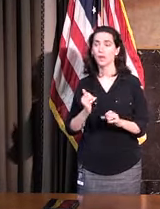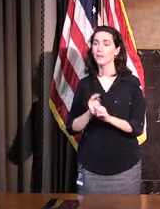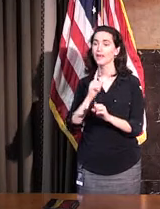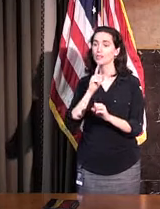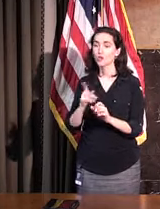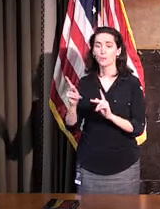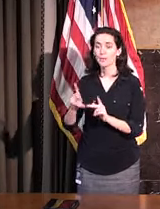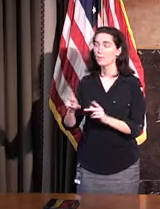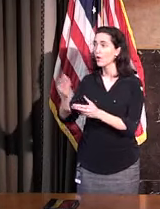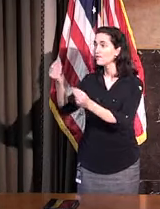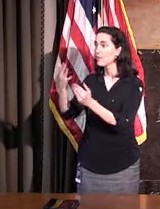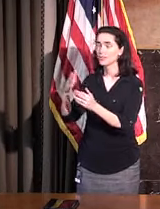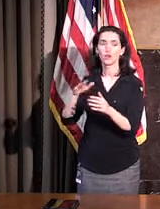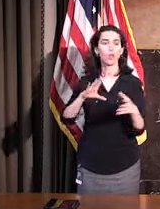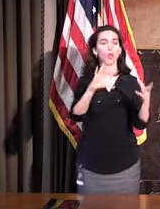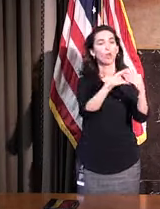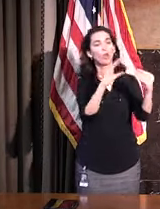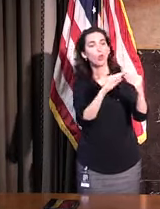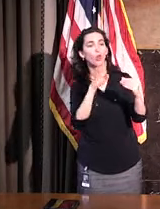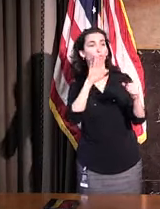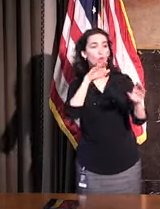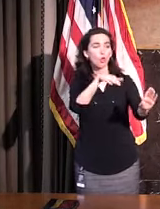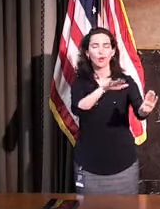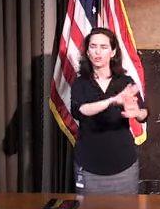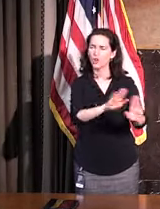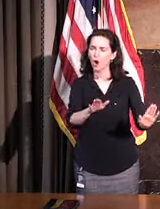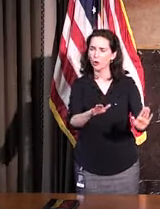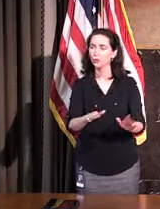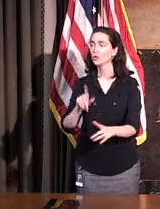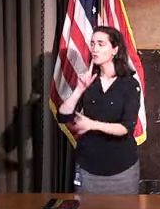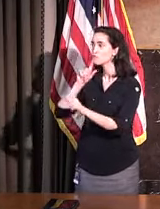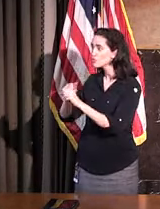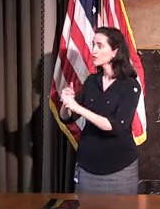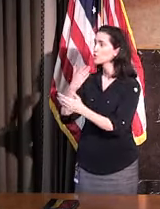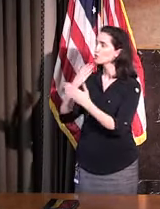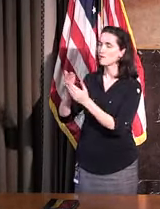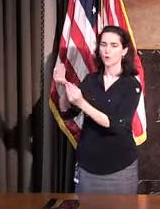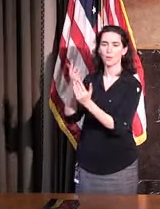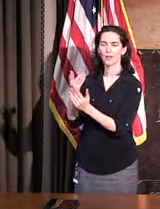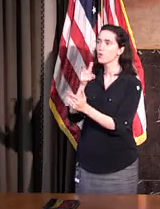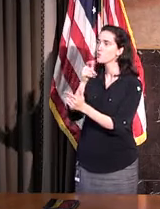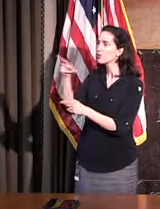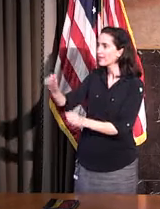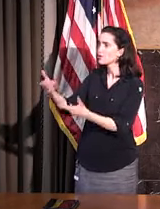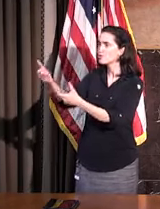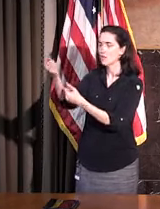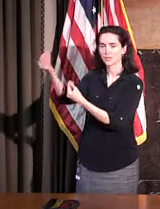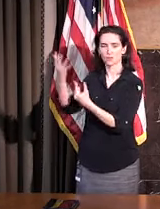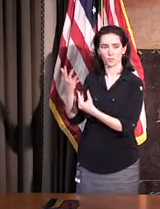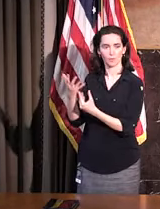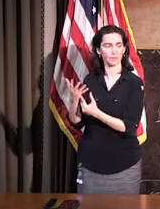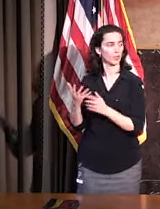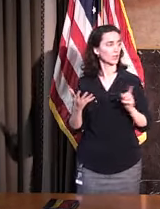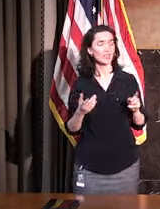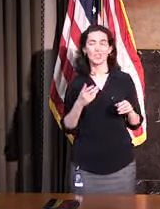from reliable sources as well. I'll take a few questions. I think my White House call starts at